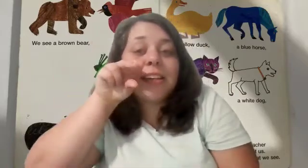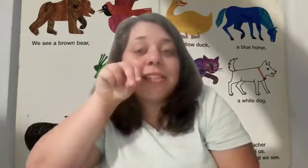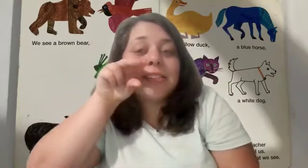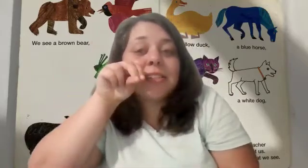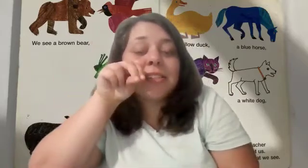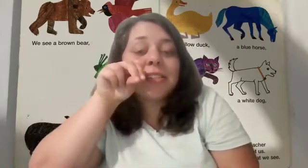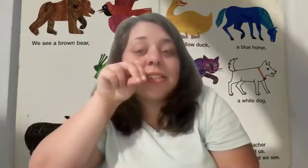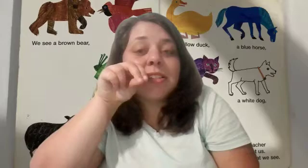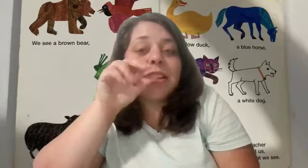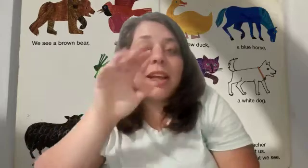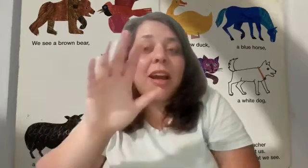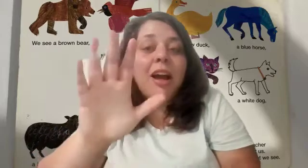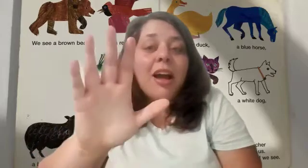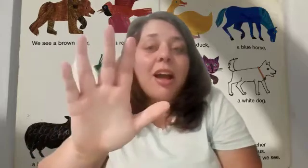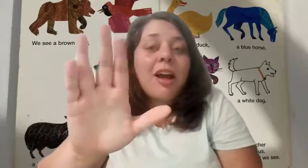duck,